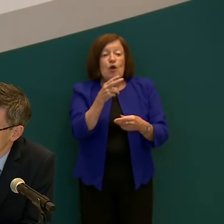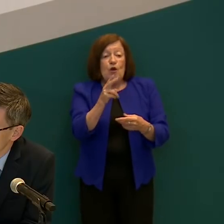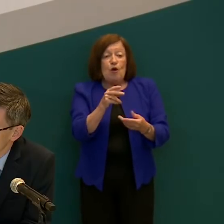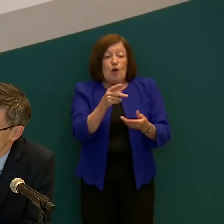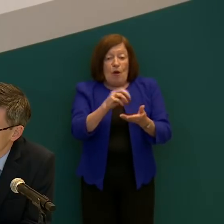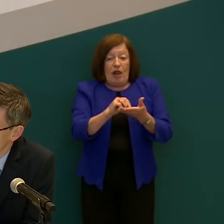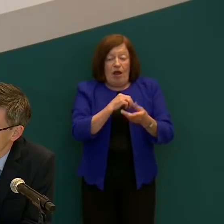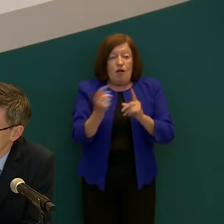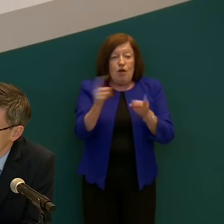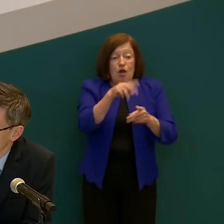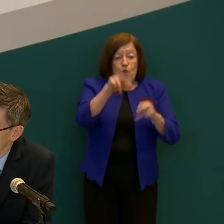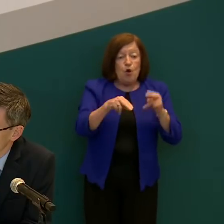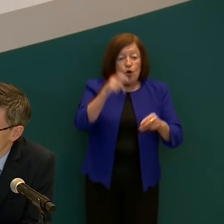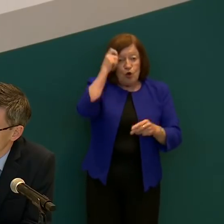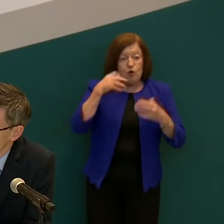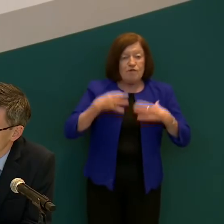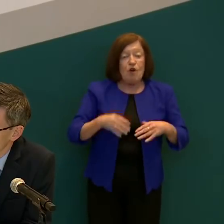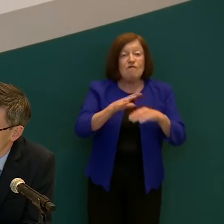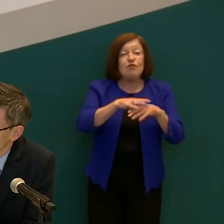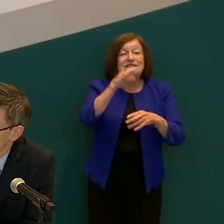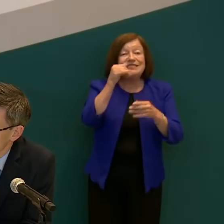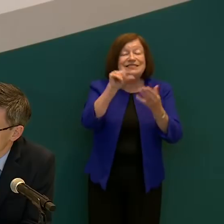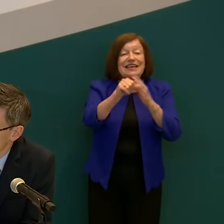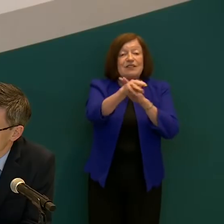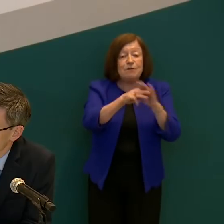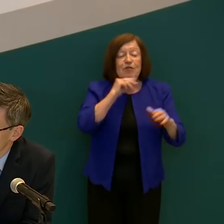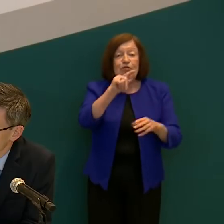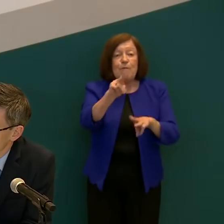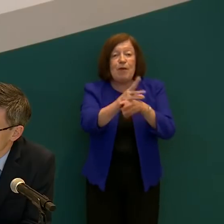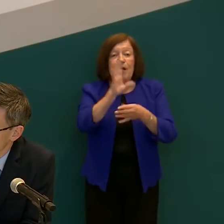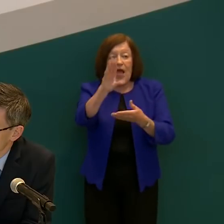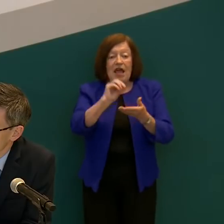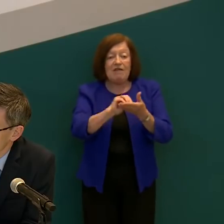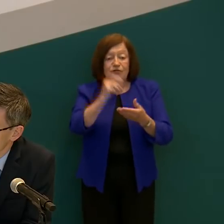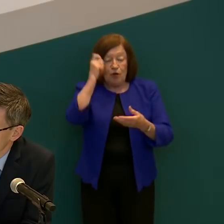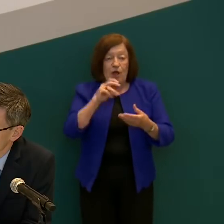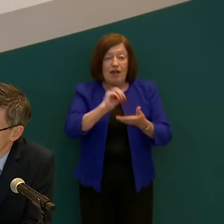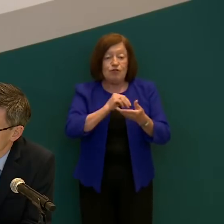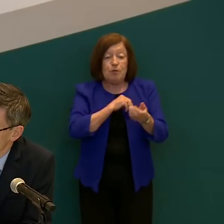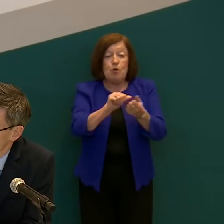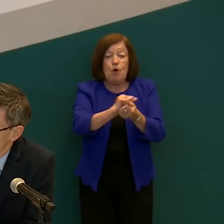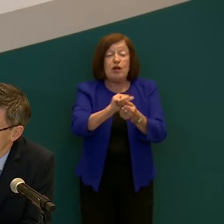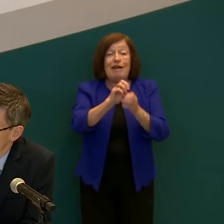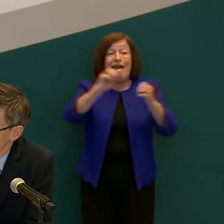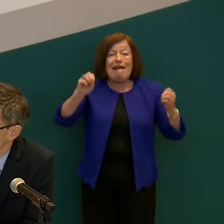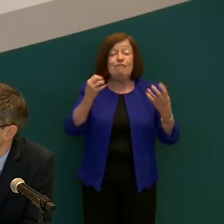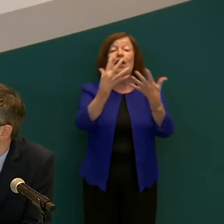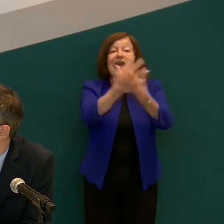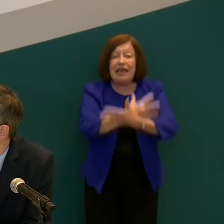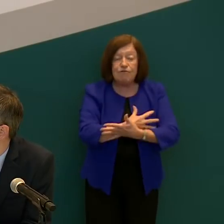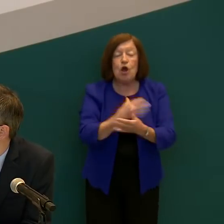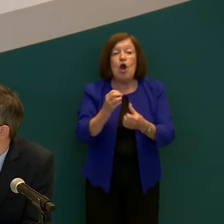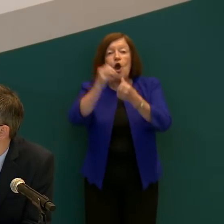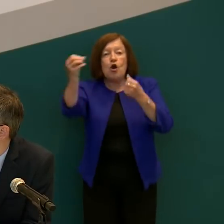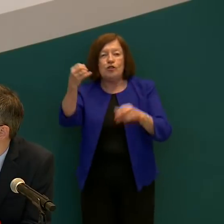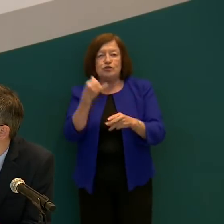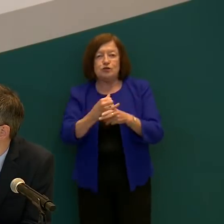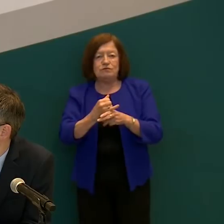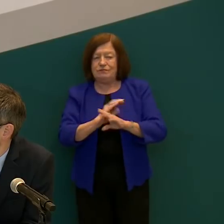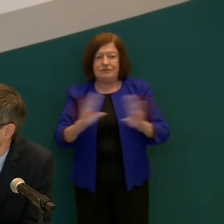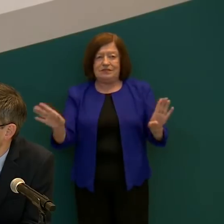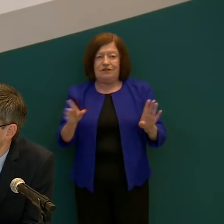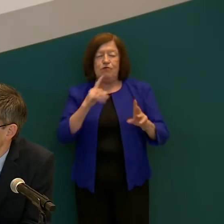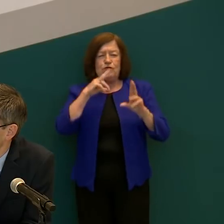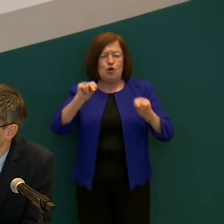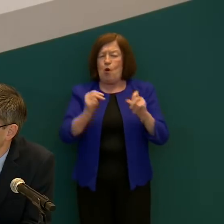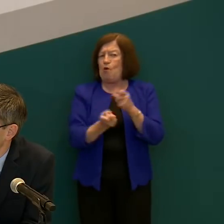least 6 months because they're telling parents that the uniform would have to be washed every evening. Then other schools are saying that there's no